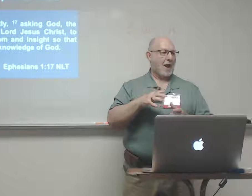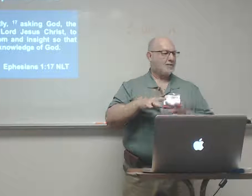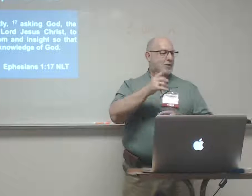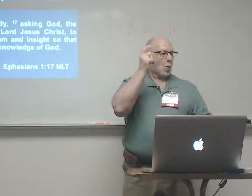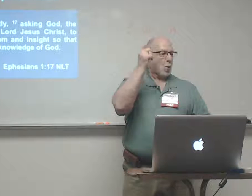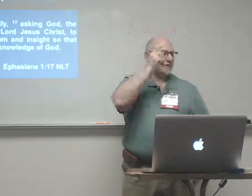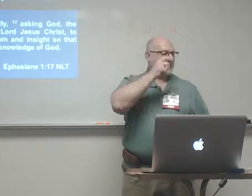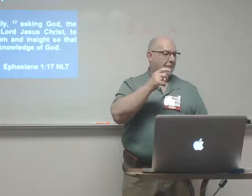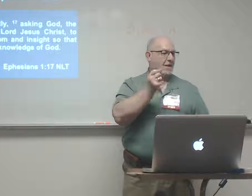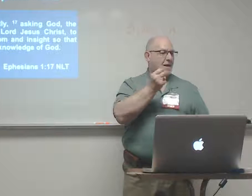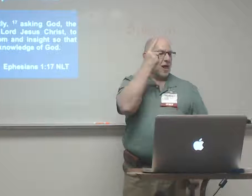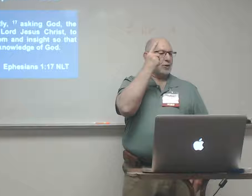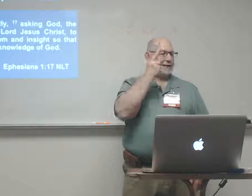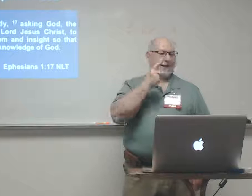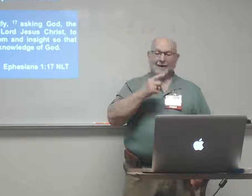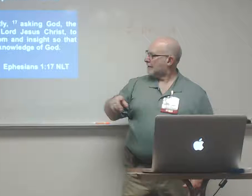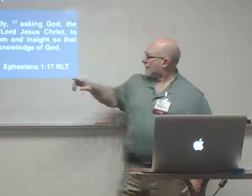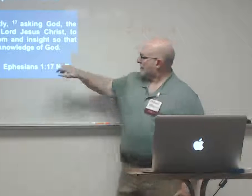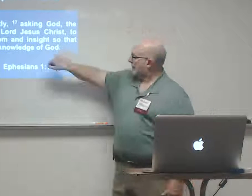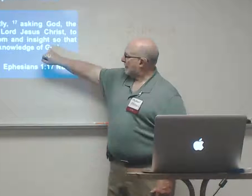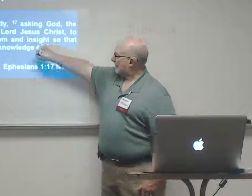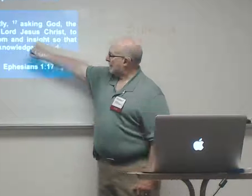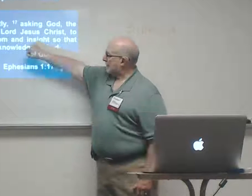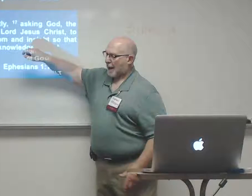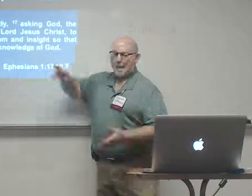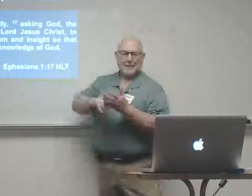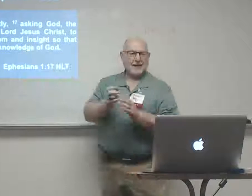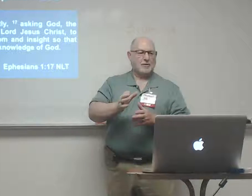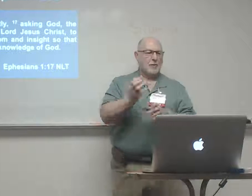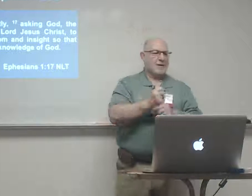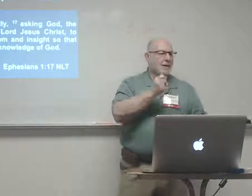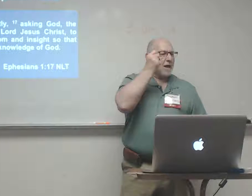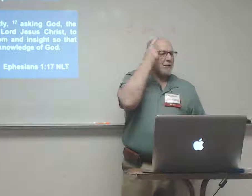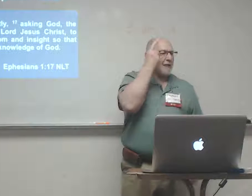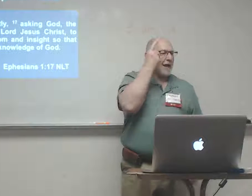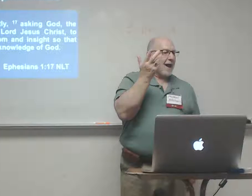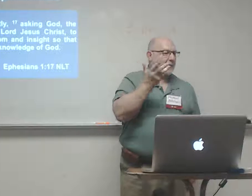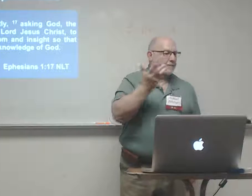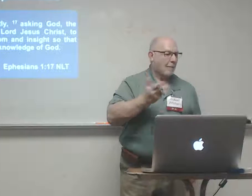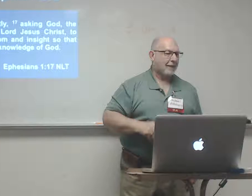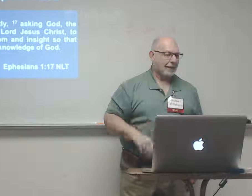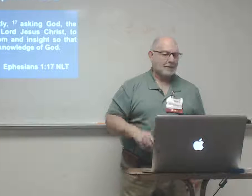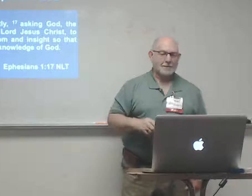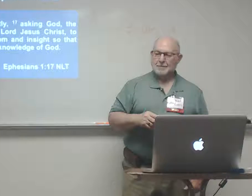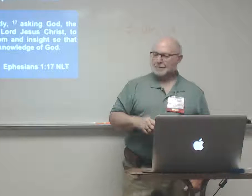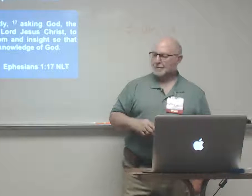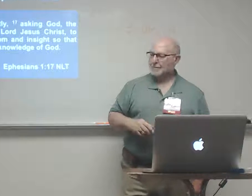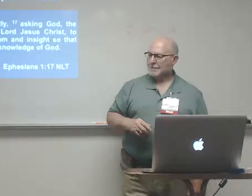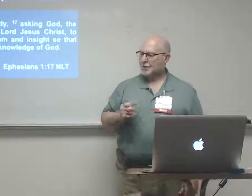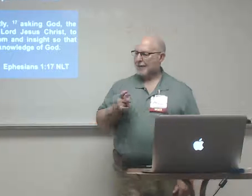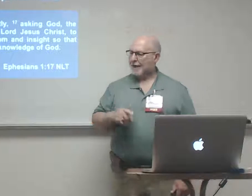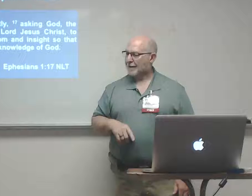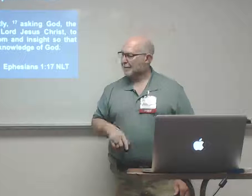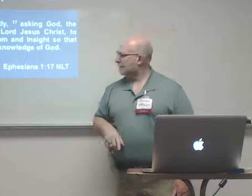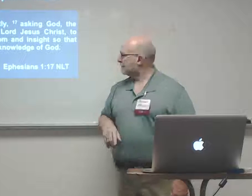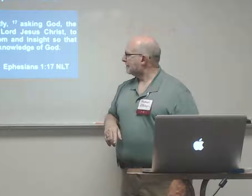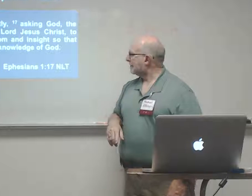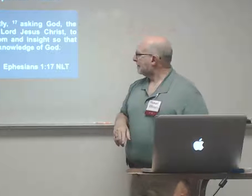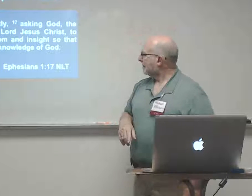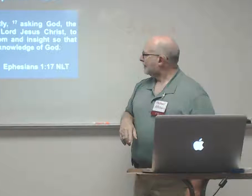We need to be praying to help have our deaf people have some wisdom and understanding of the Word of God. That's what that word insight